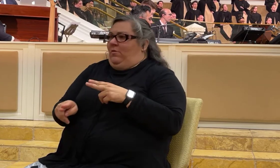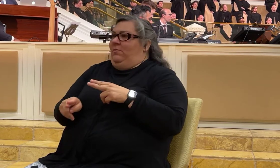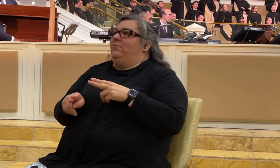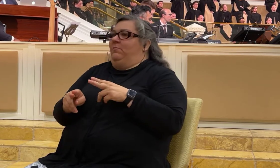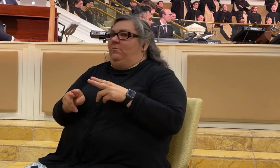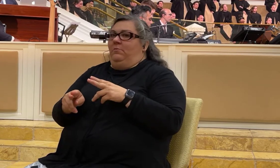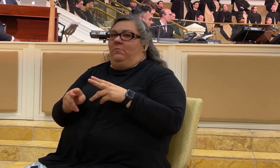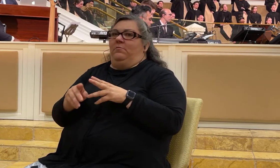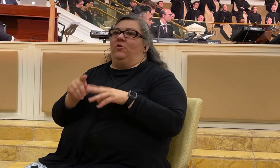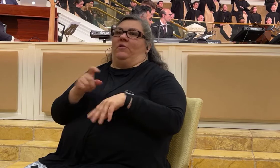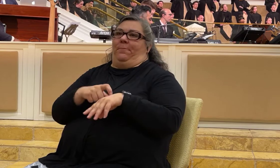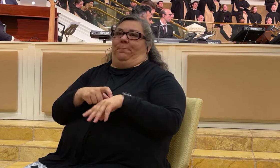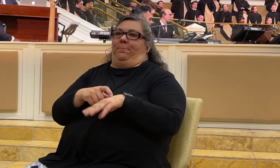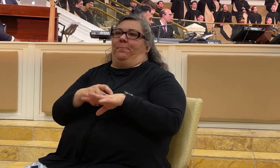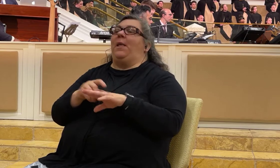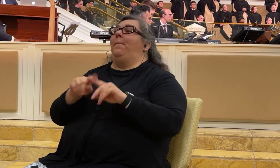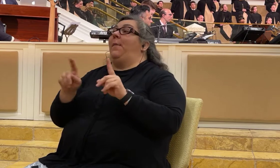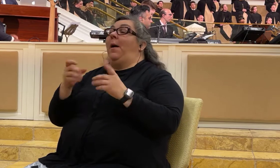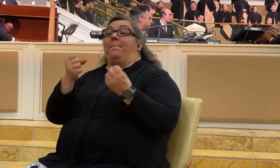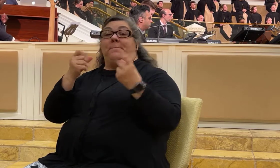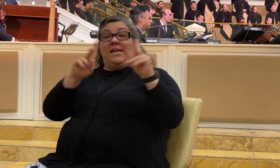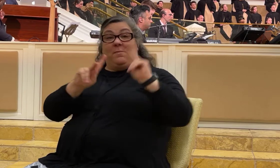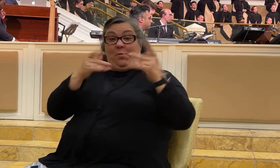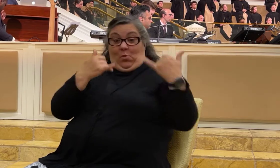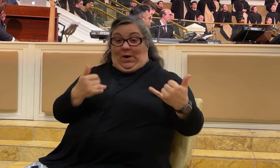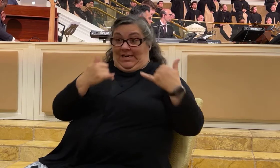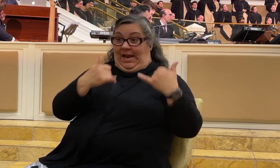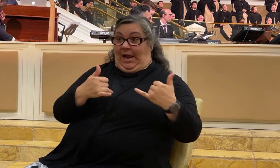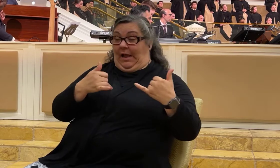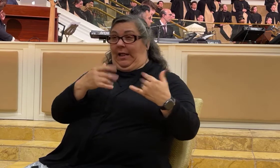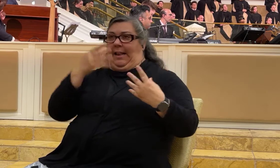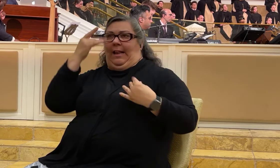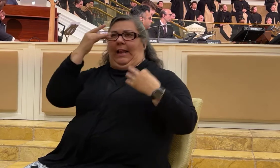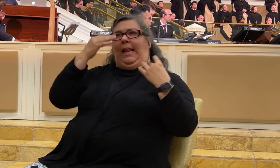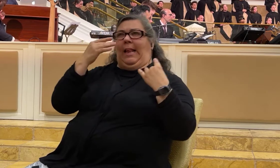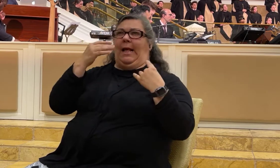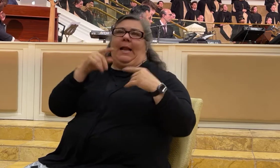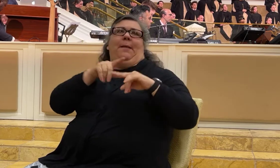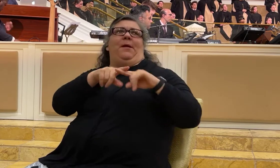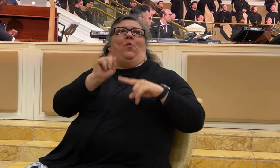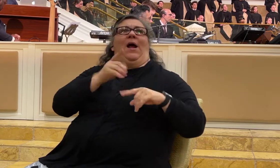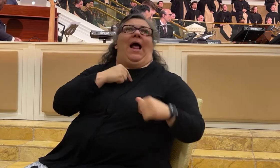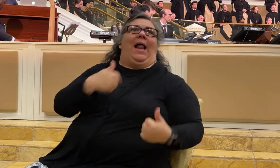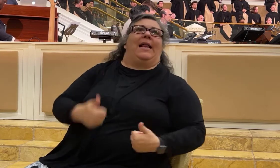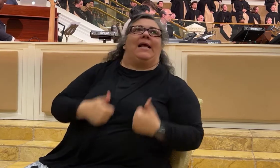Like many people today, they're making their decision on what to do wherever they're living.